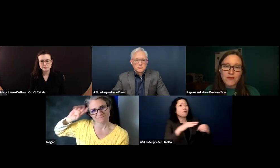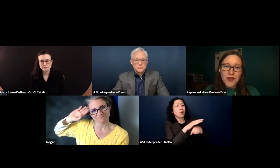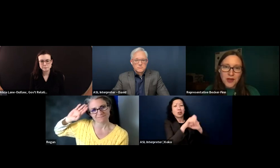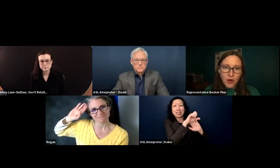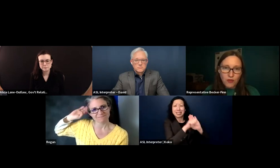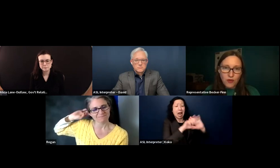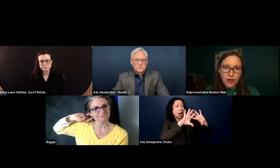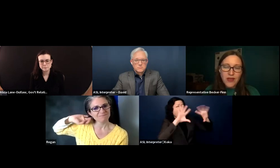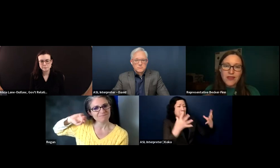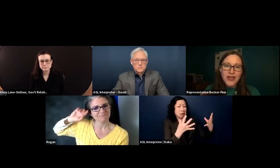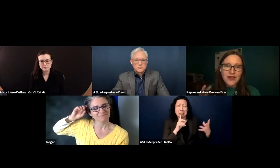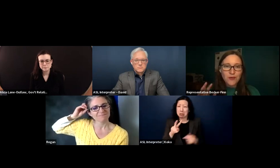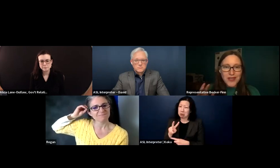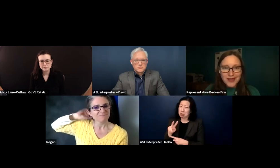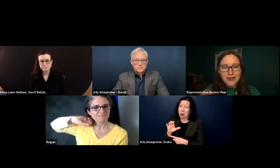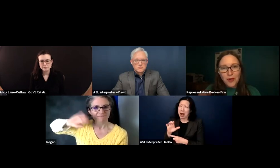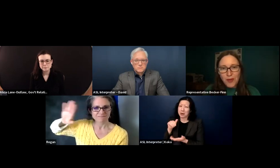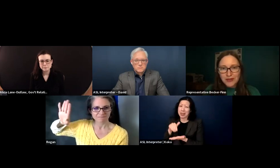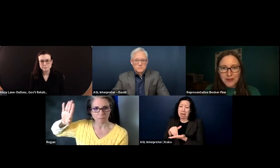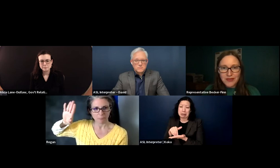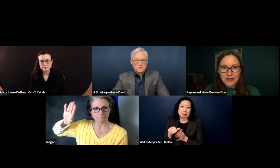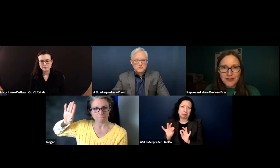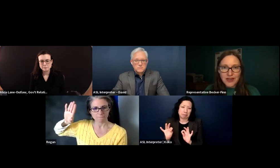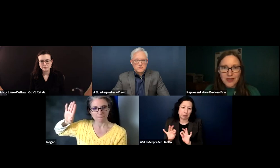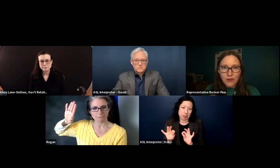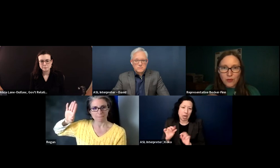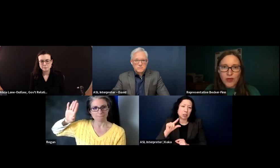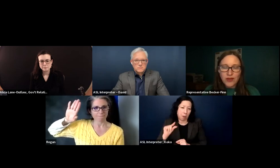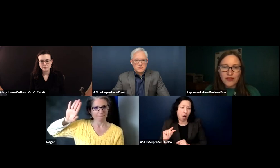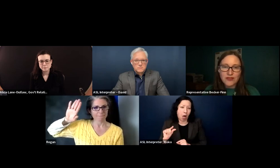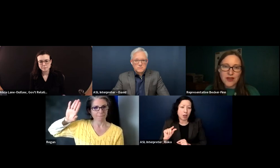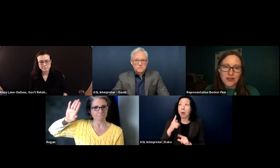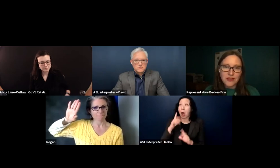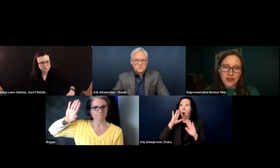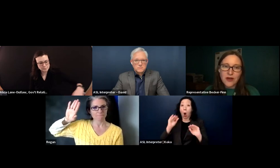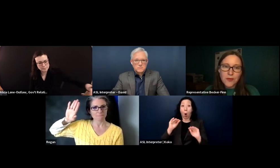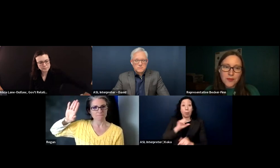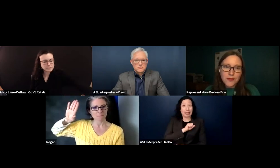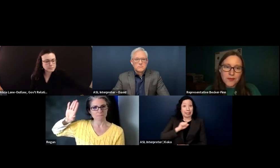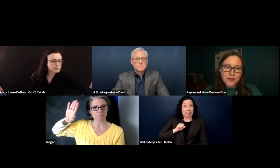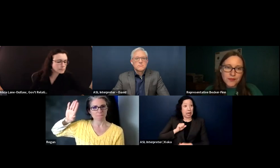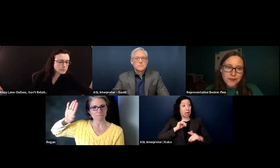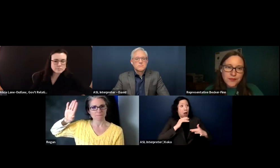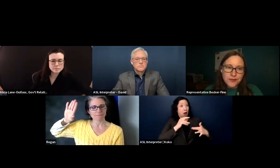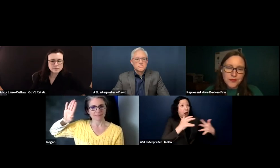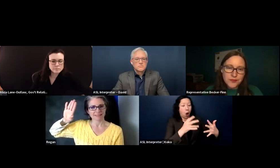So I'm very hopeful that if we get some momentum in the Senate, that we will get this done this year.